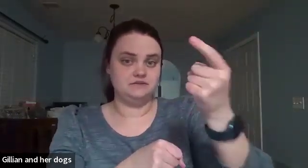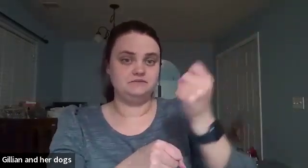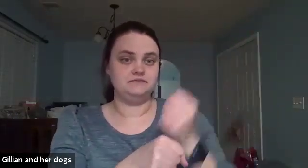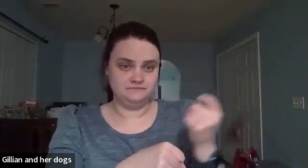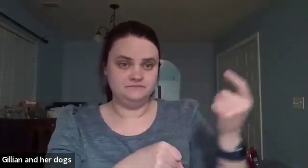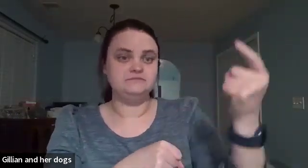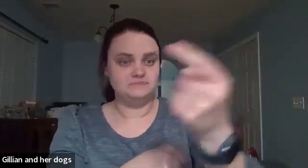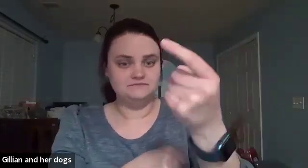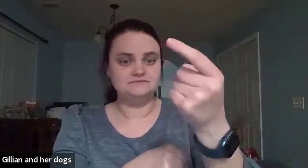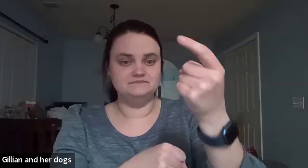year.